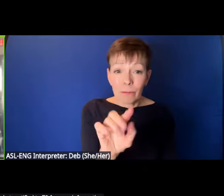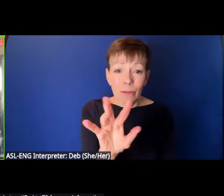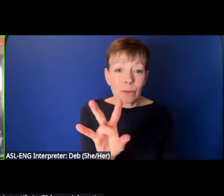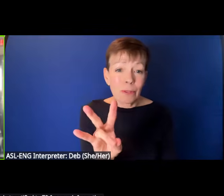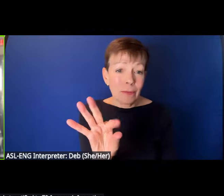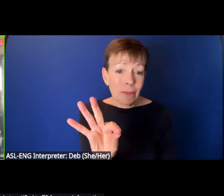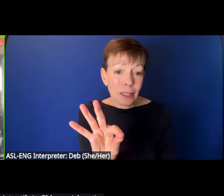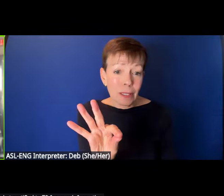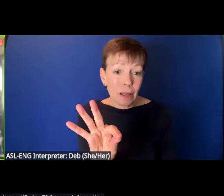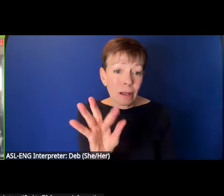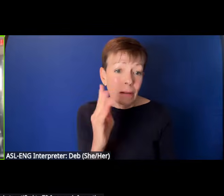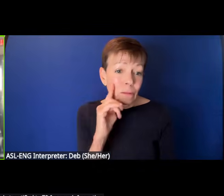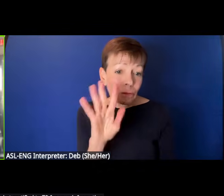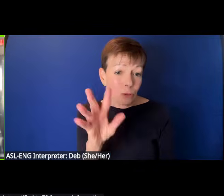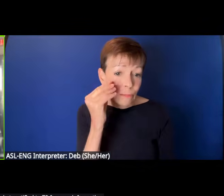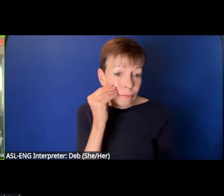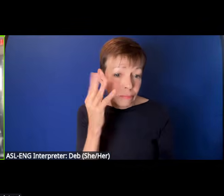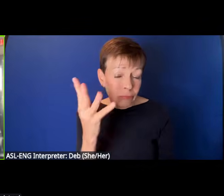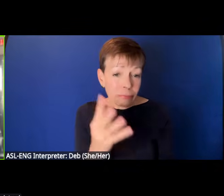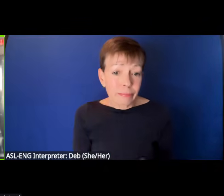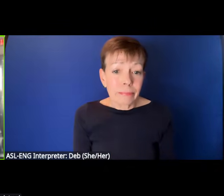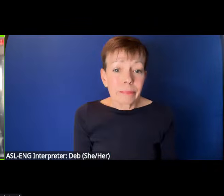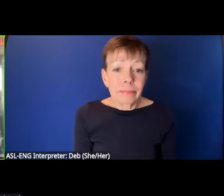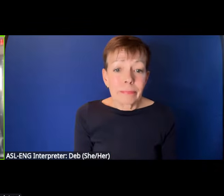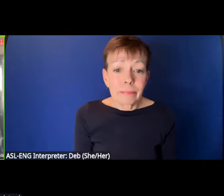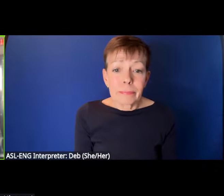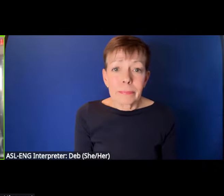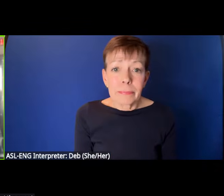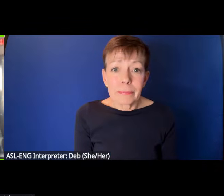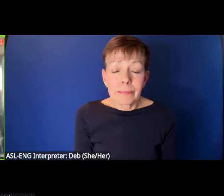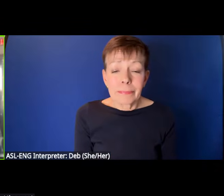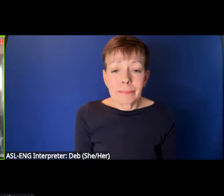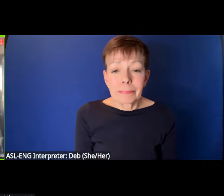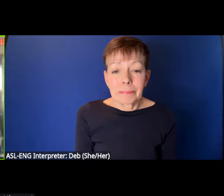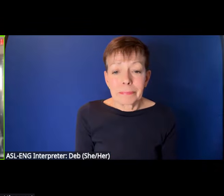And Superintendent Whitman, put that report together.